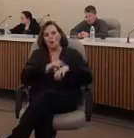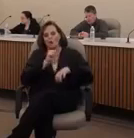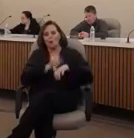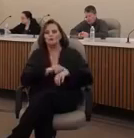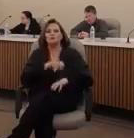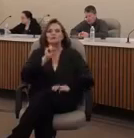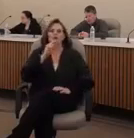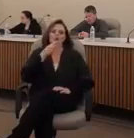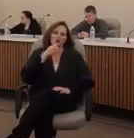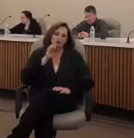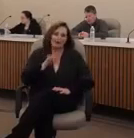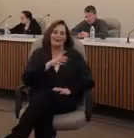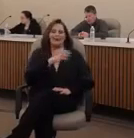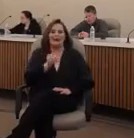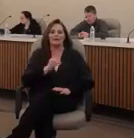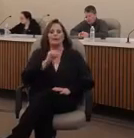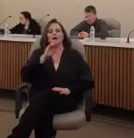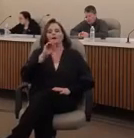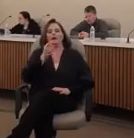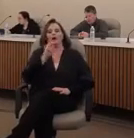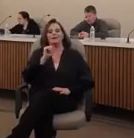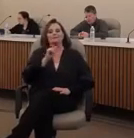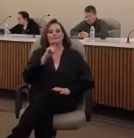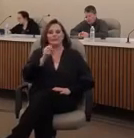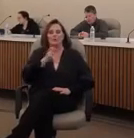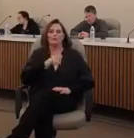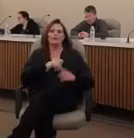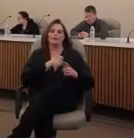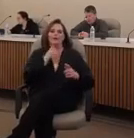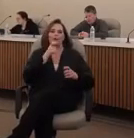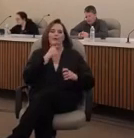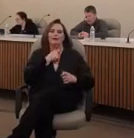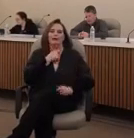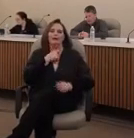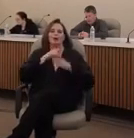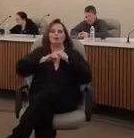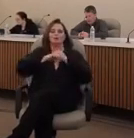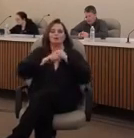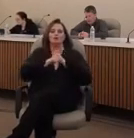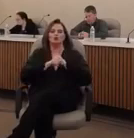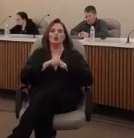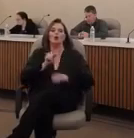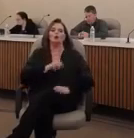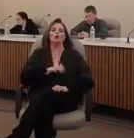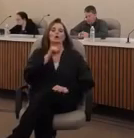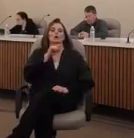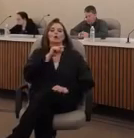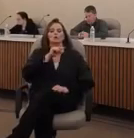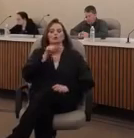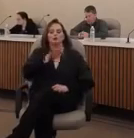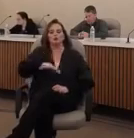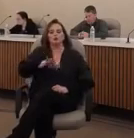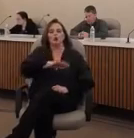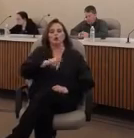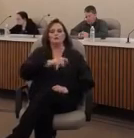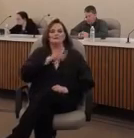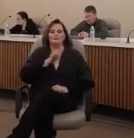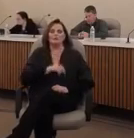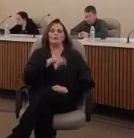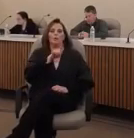garden bridges in a industrial limited commercial zone district, tax account number